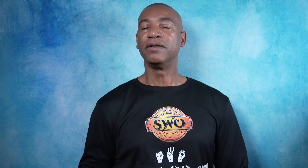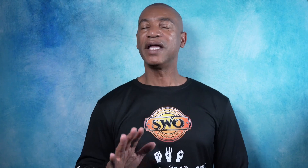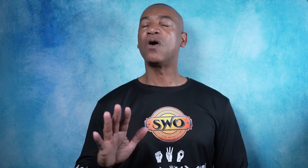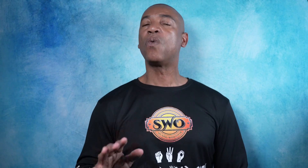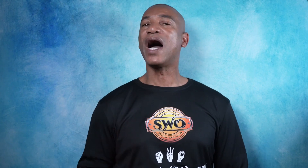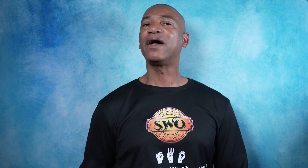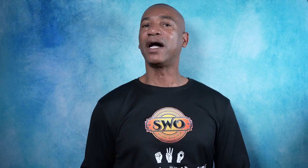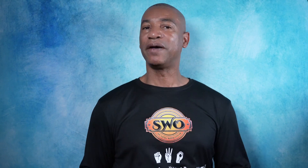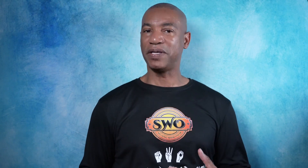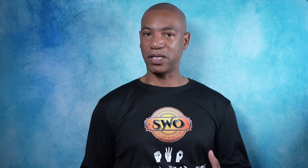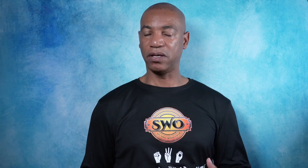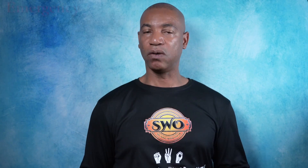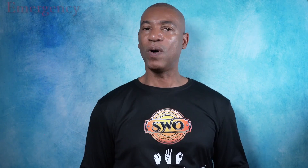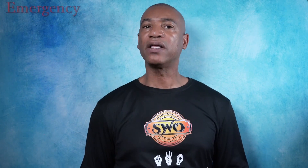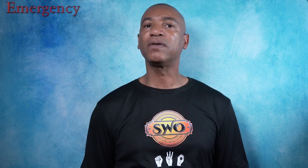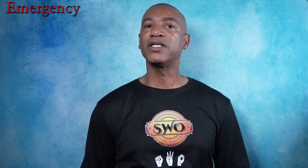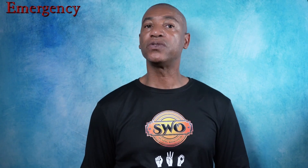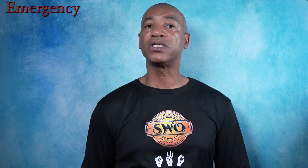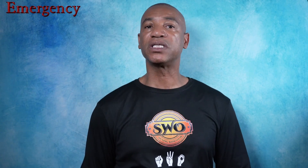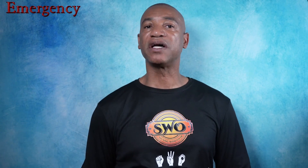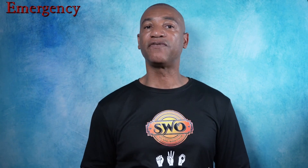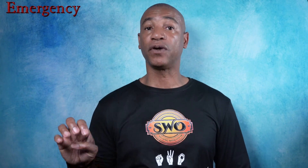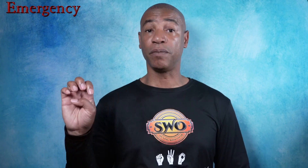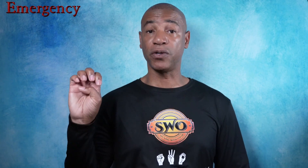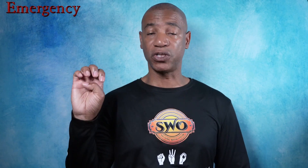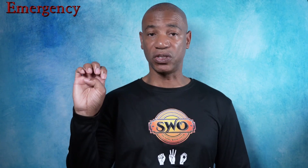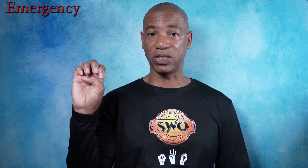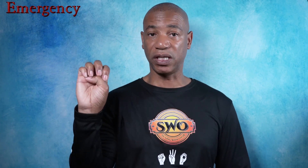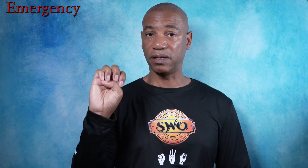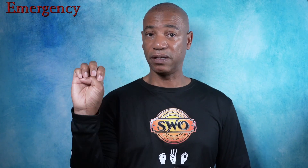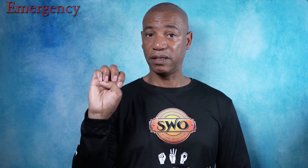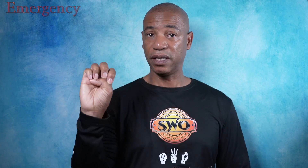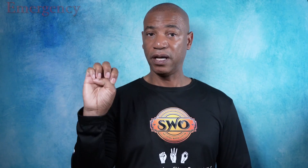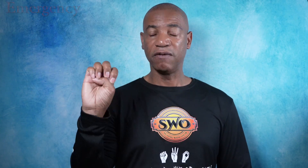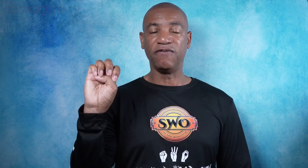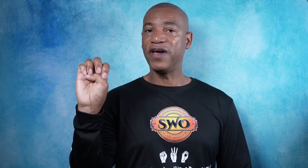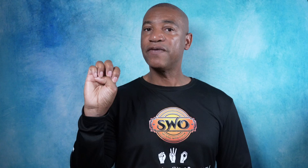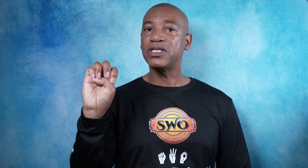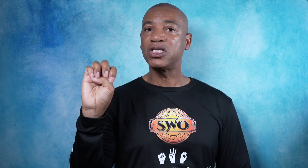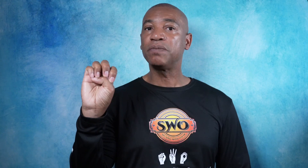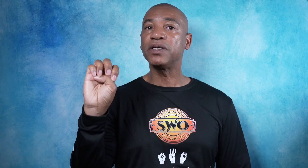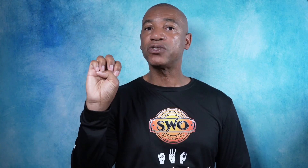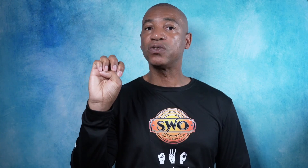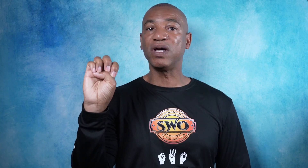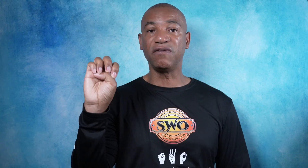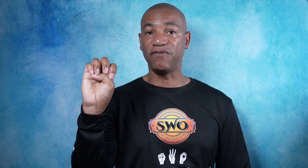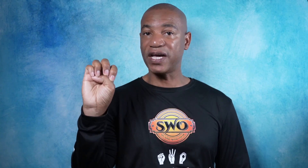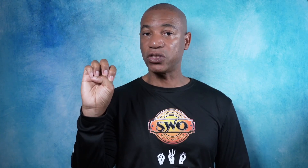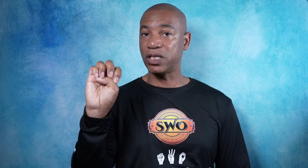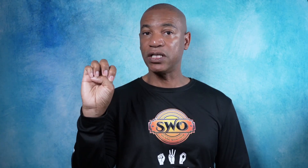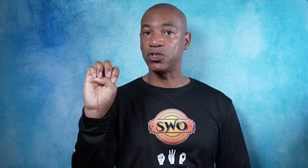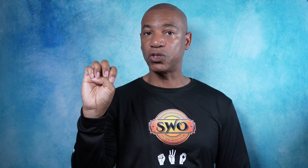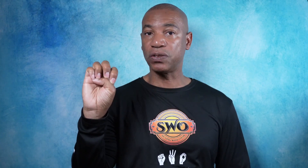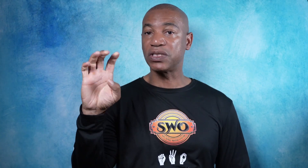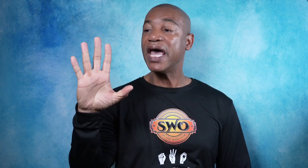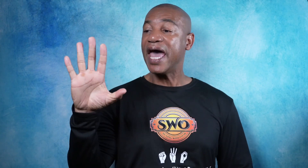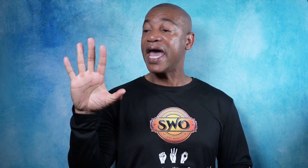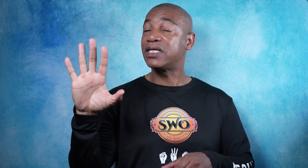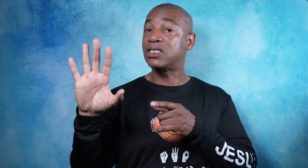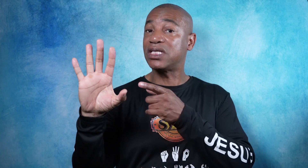Now, while I'm here, why don't I do the sign for emergency? Very similar to infection and insurance,